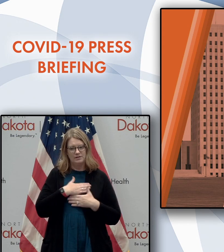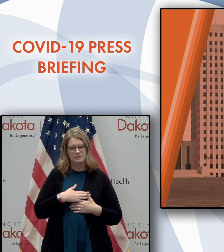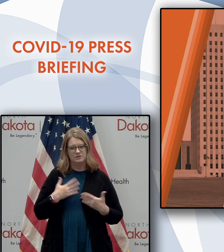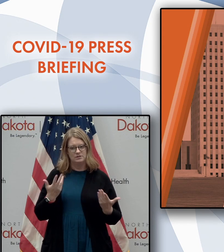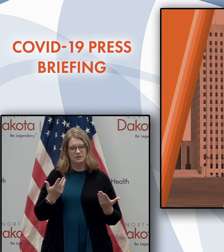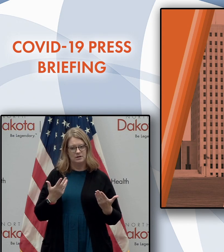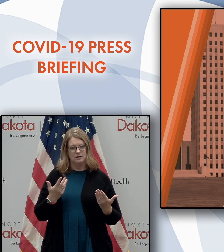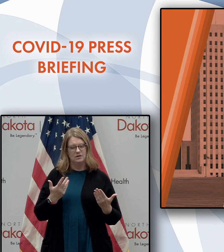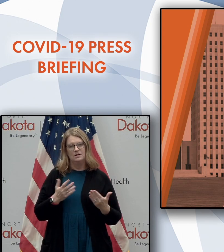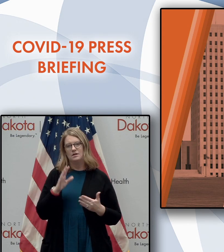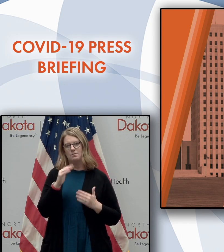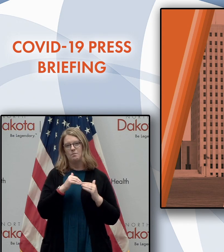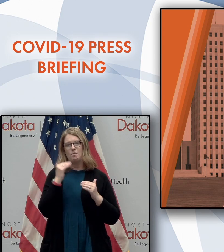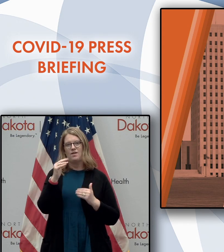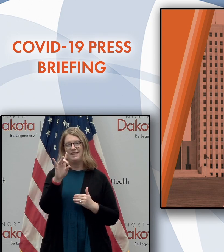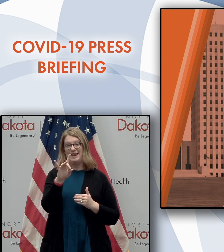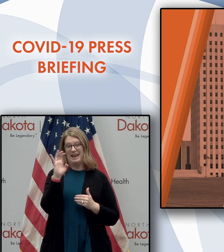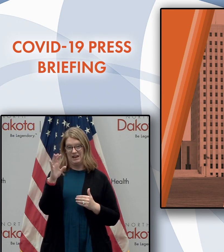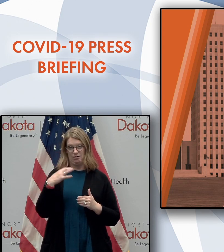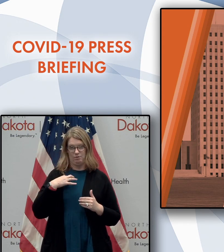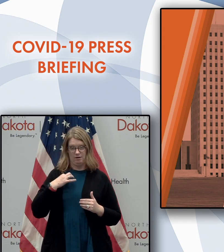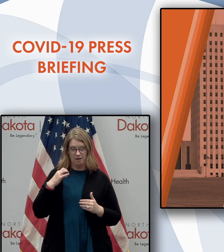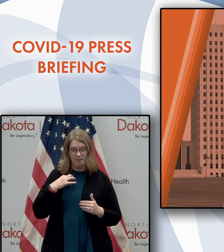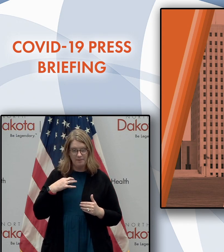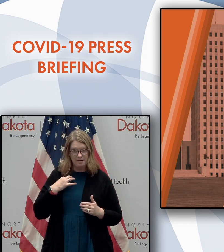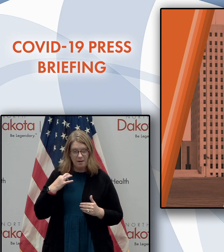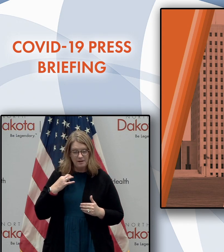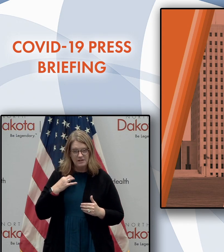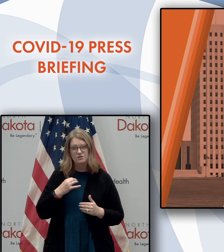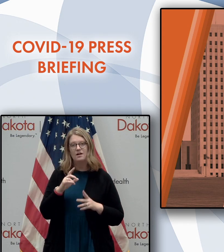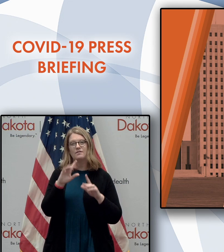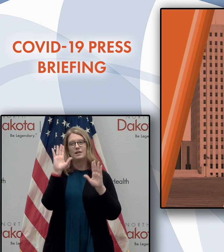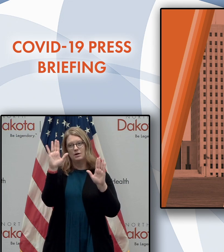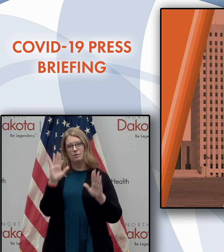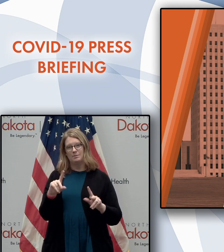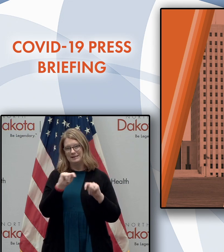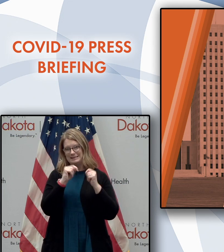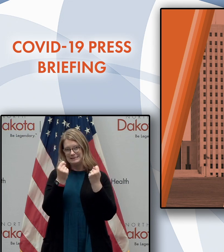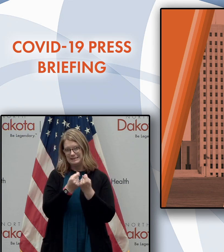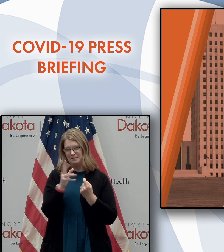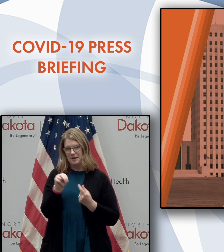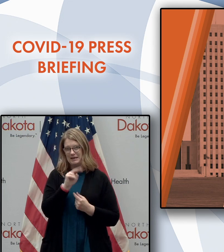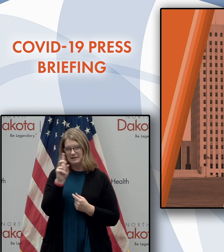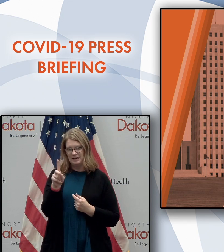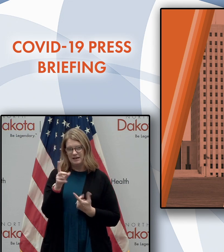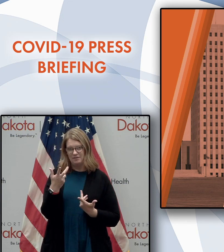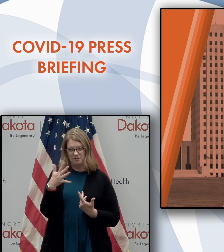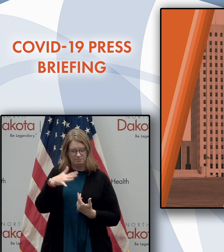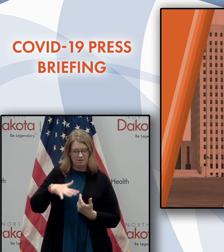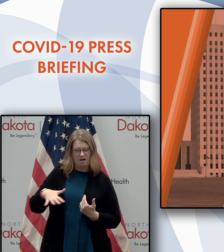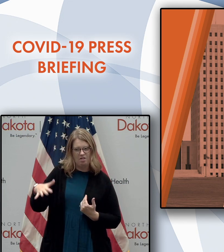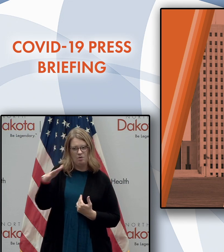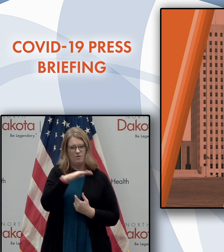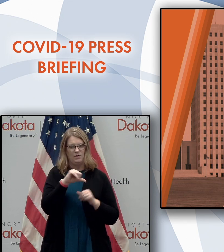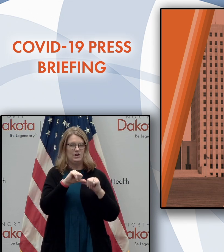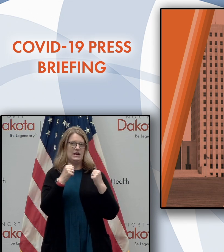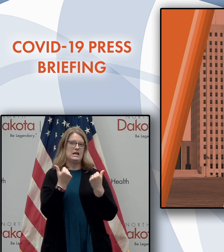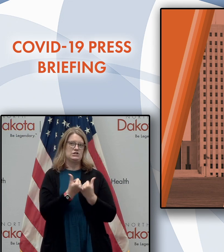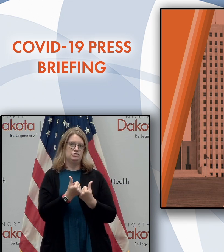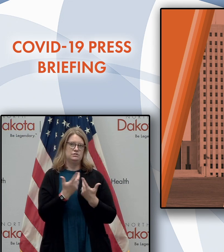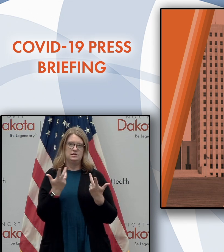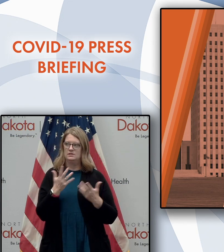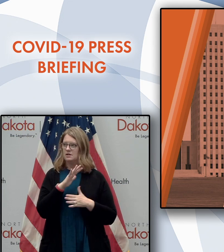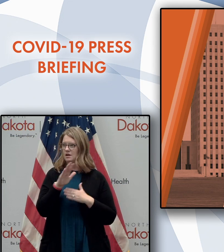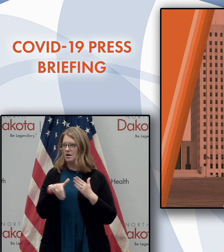than 800 nominations of the incredible Team ND members from across agencies and all branches